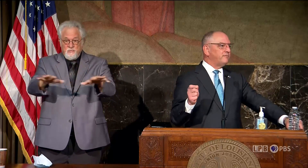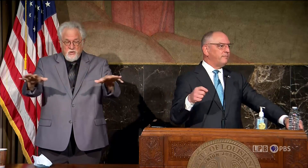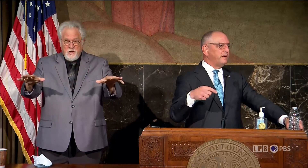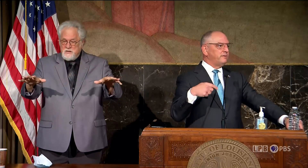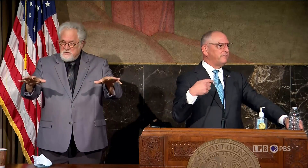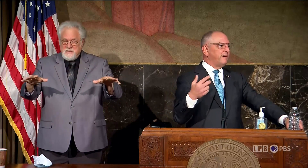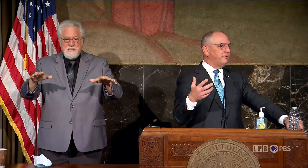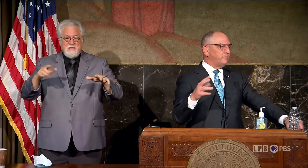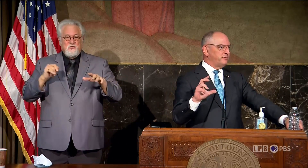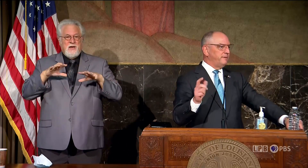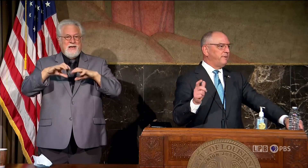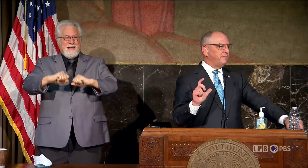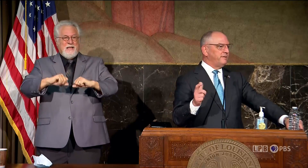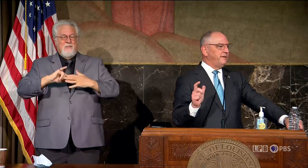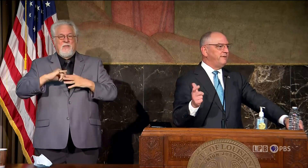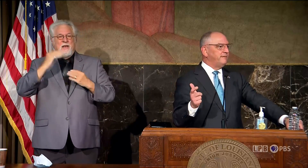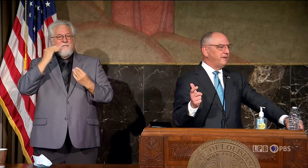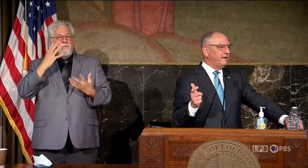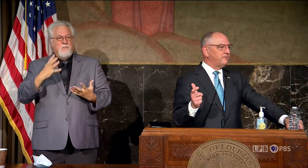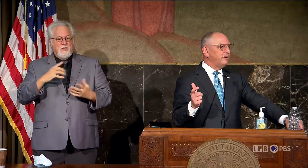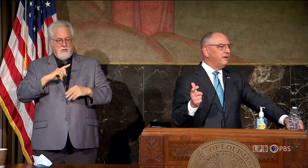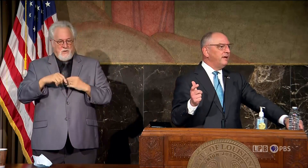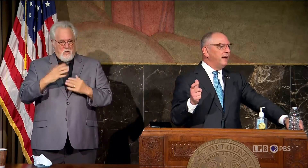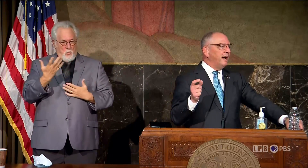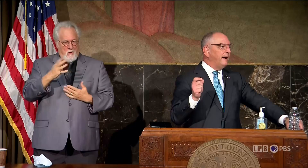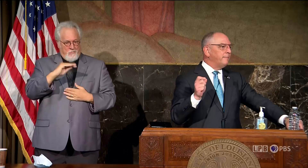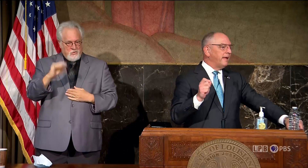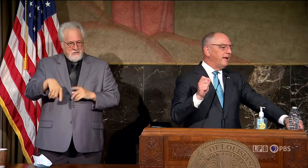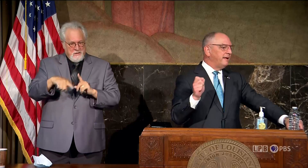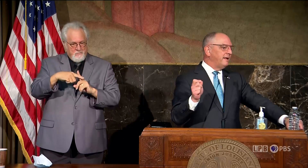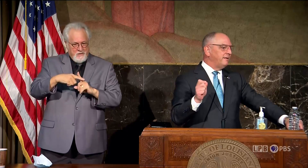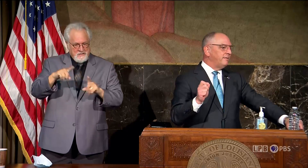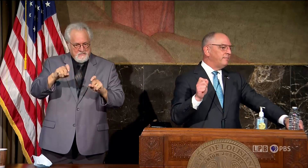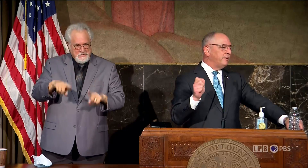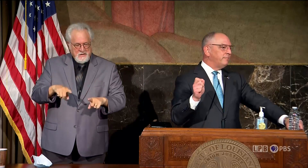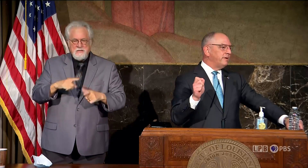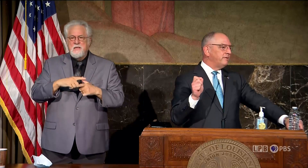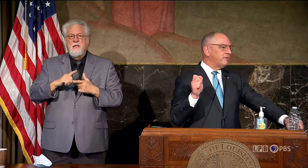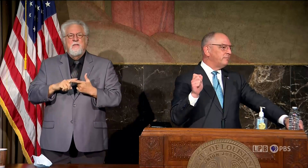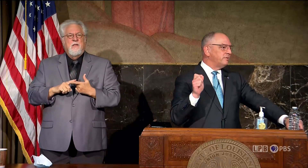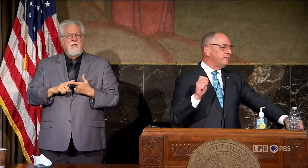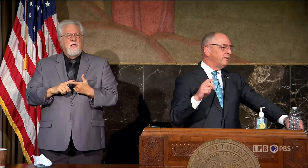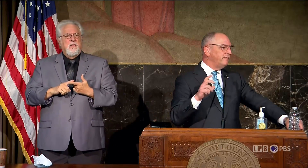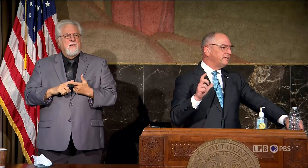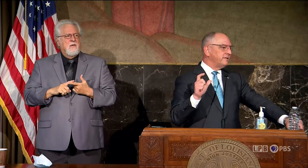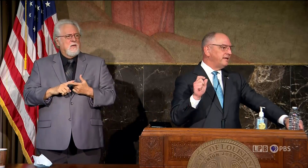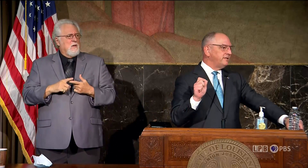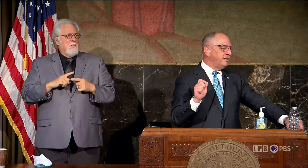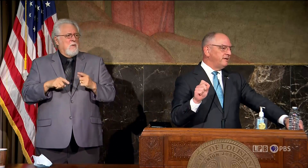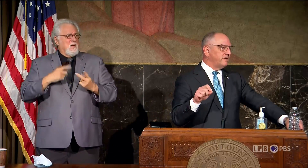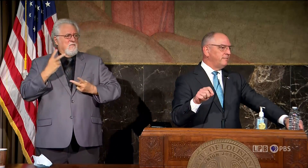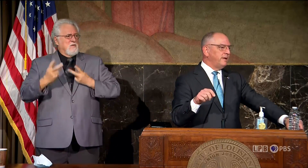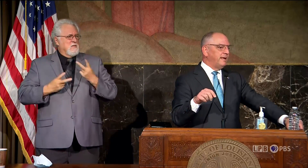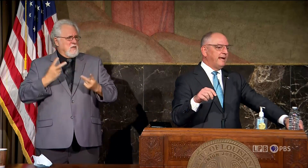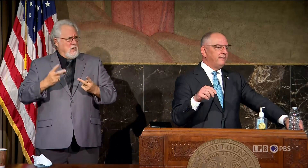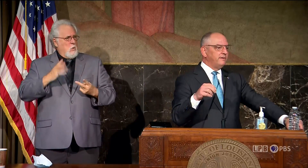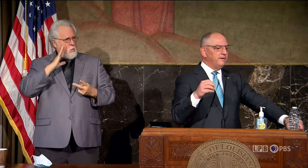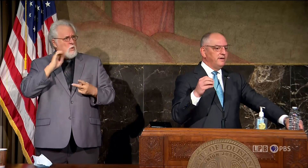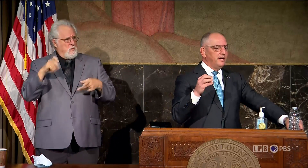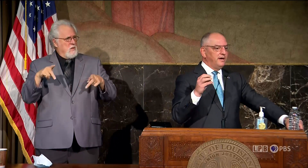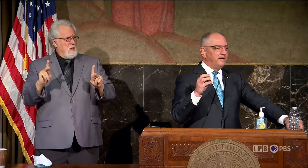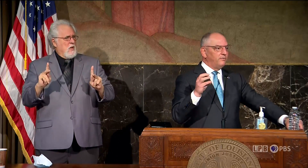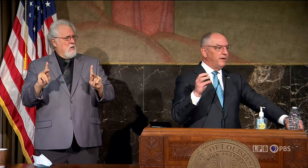that information around the percent positivity of tests, but in terms of visitation, it is going to be